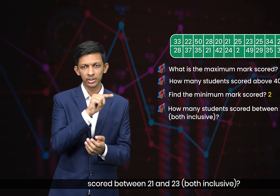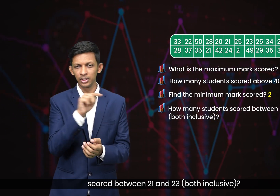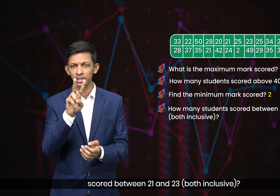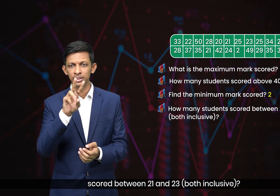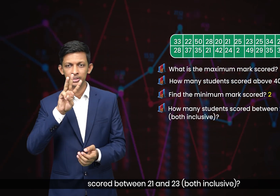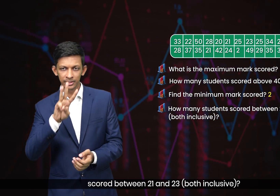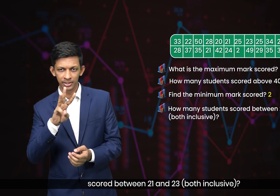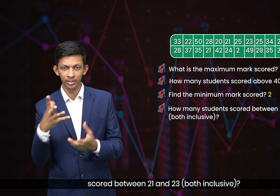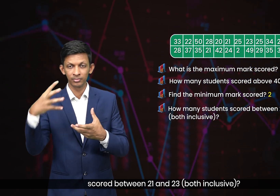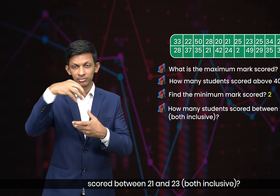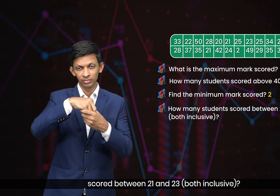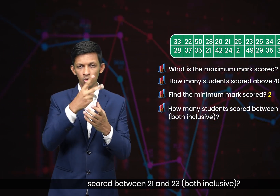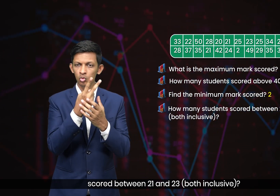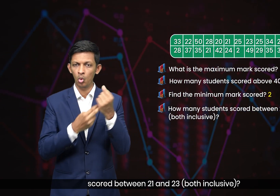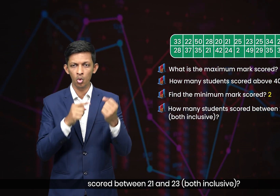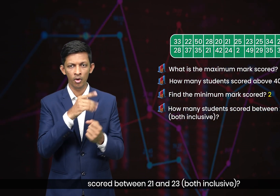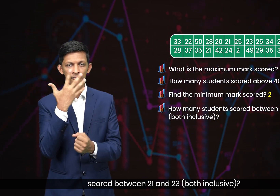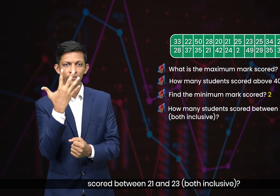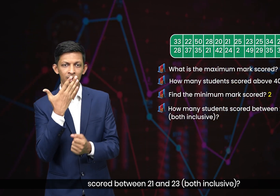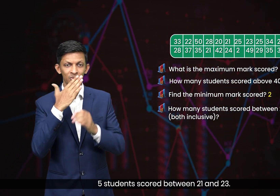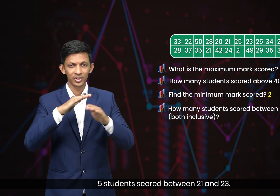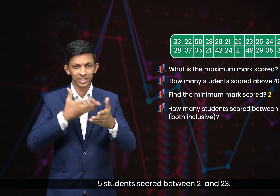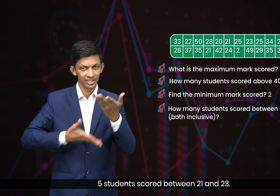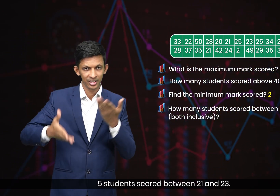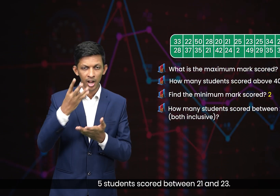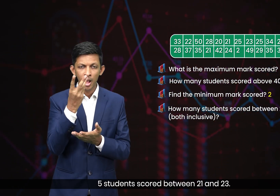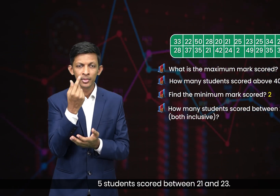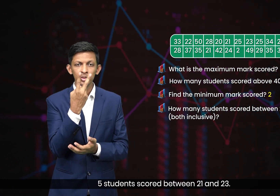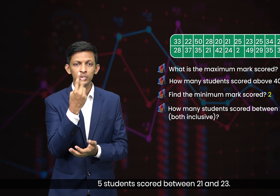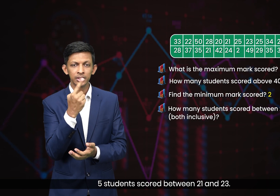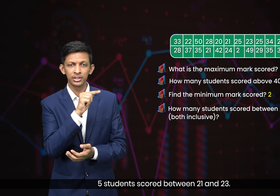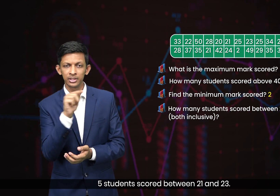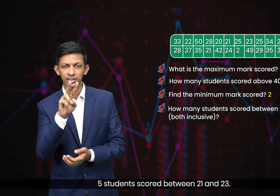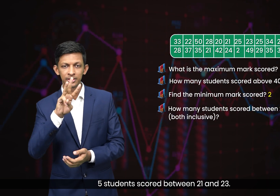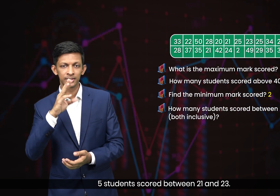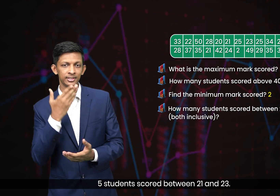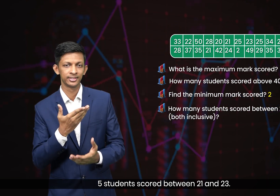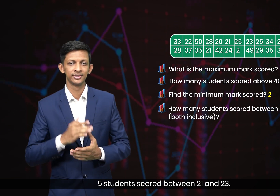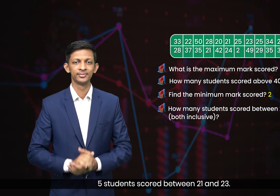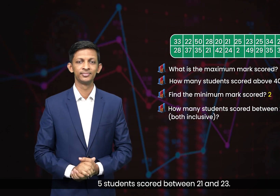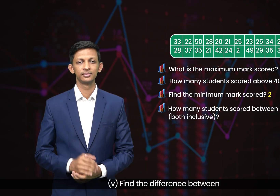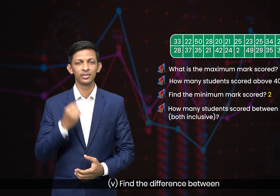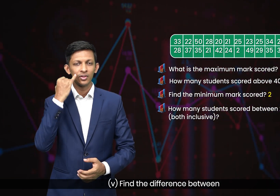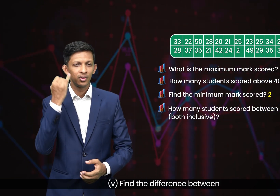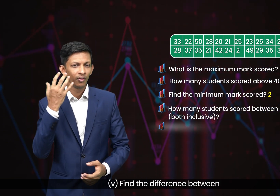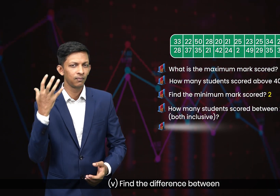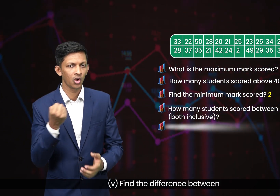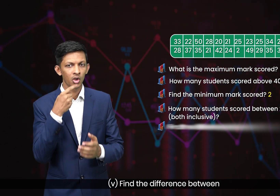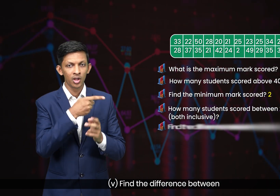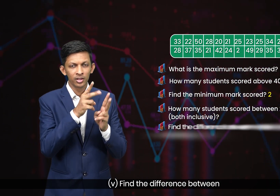23? Both inclusive. 5 students scored between 21 and 23. Find the difference